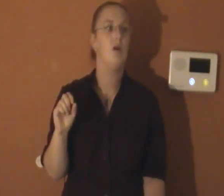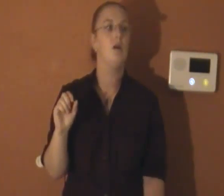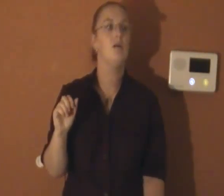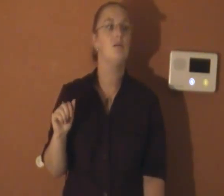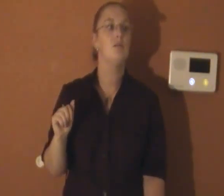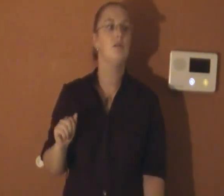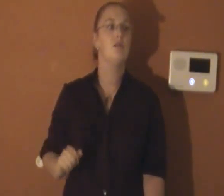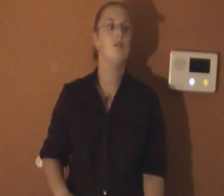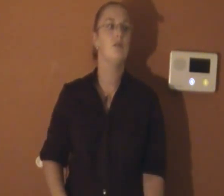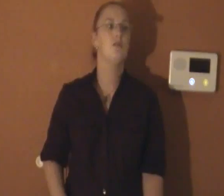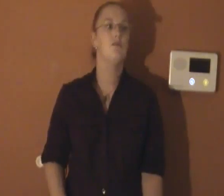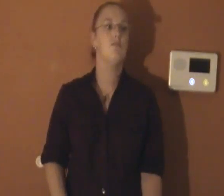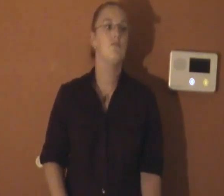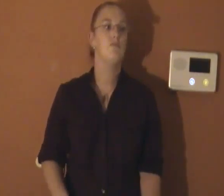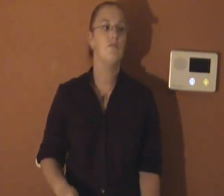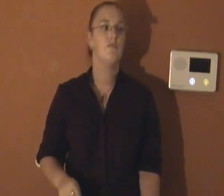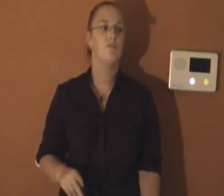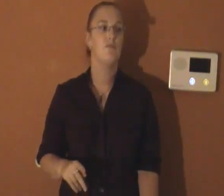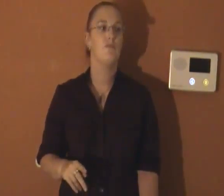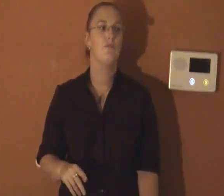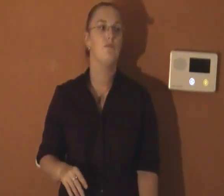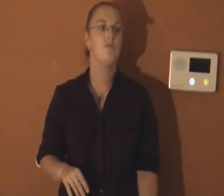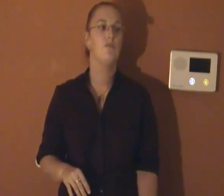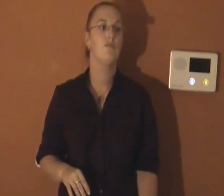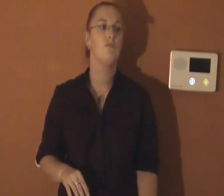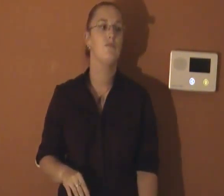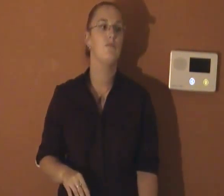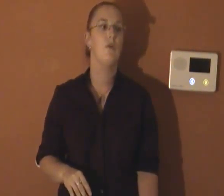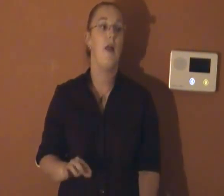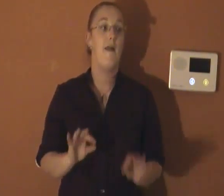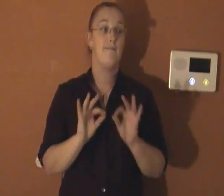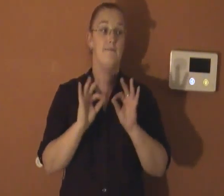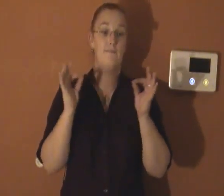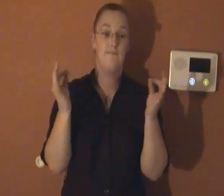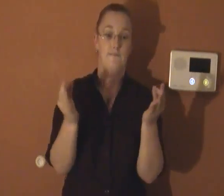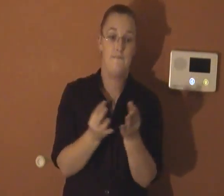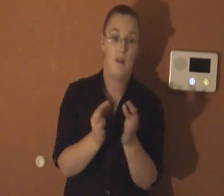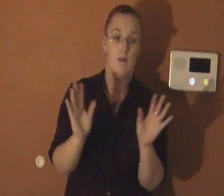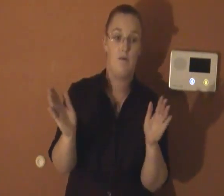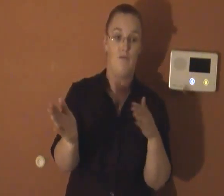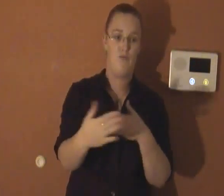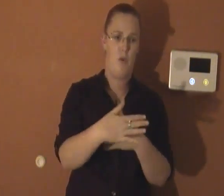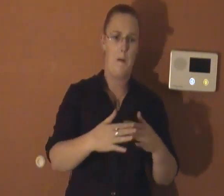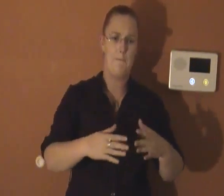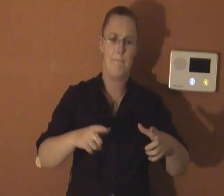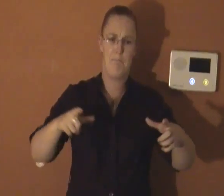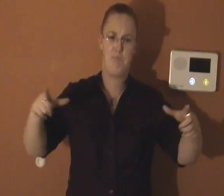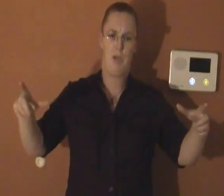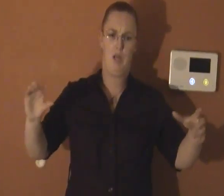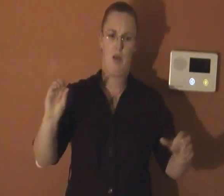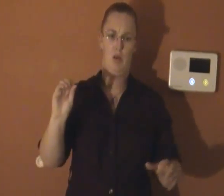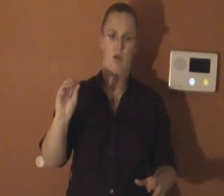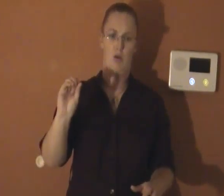Now, also in the family room, you will find a huge oak table, very similar to the one in my